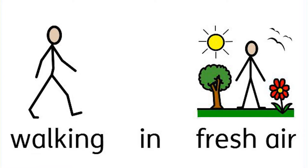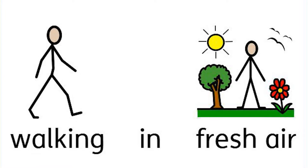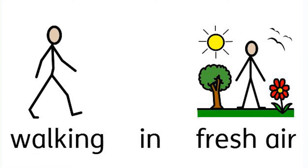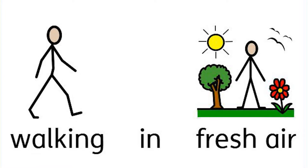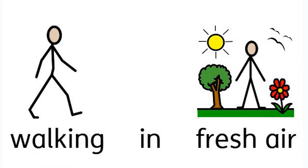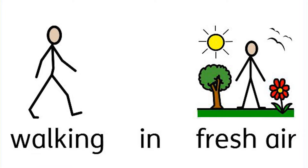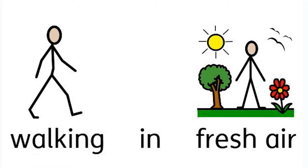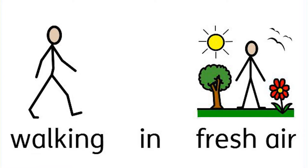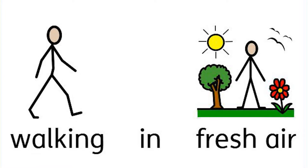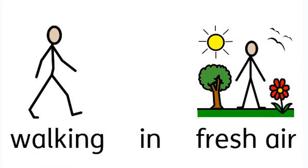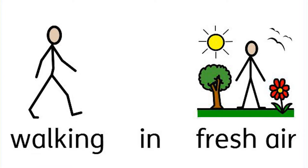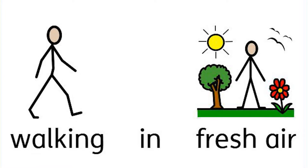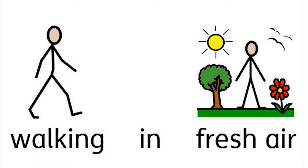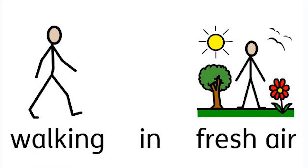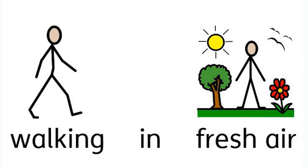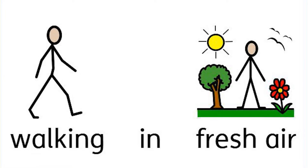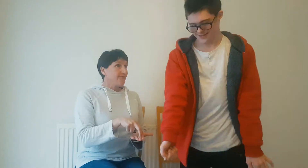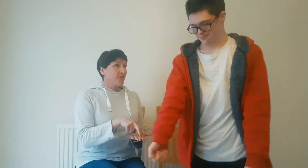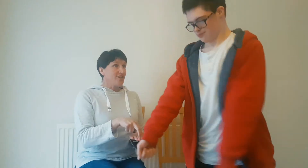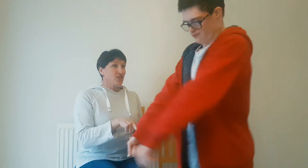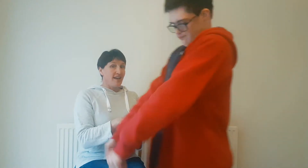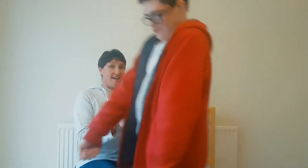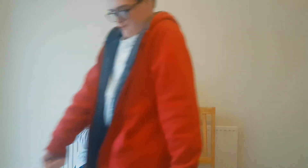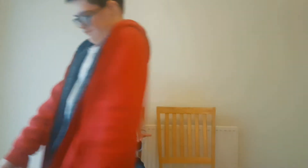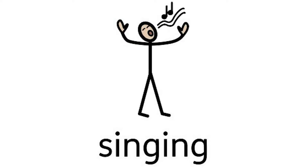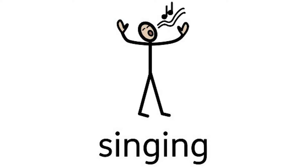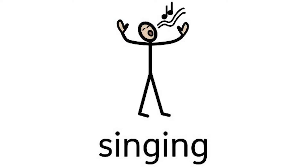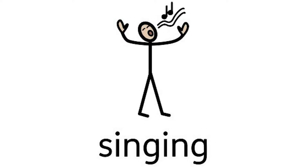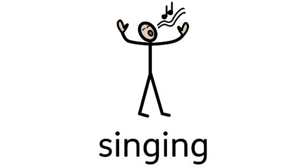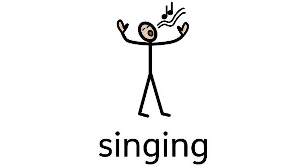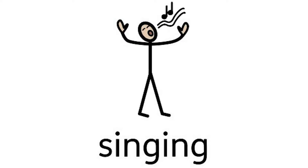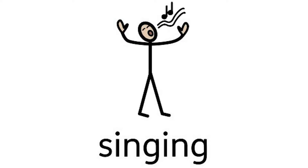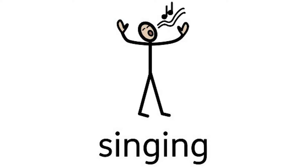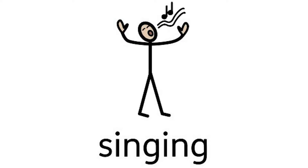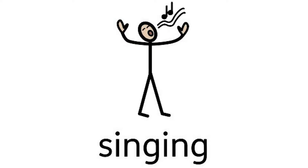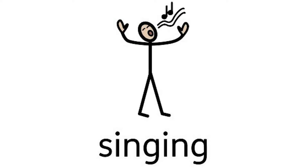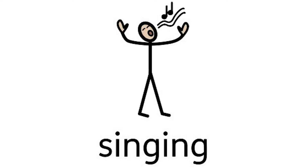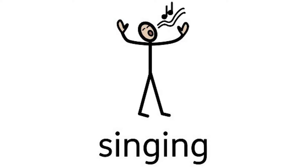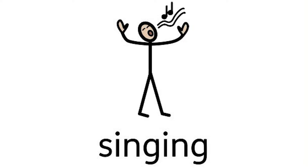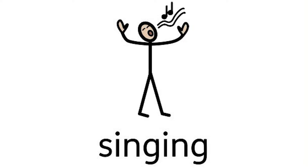Going outside for a walk. Fresh air. Singing.